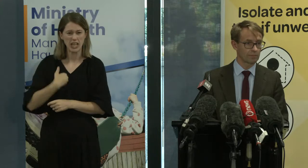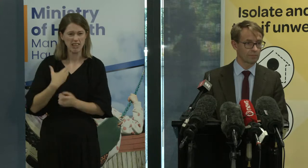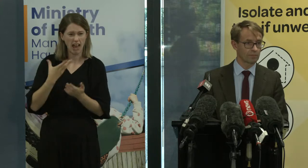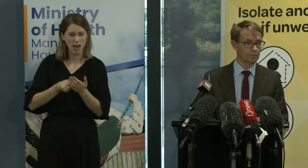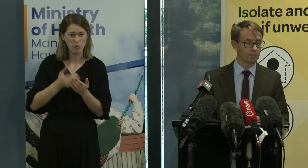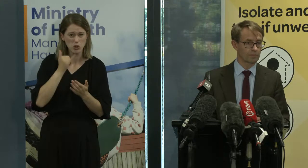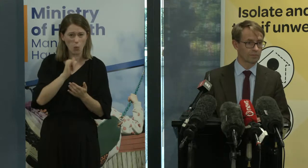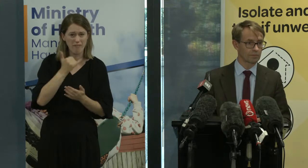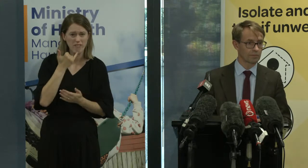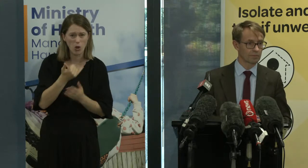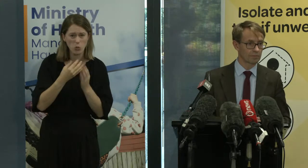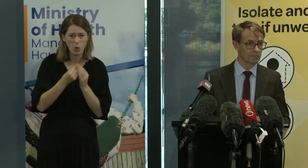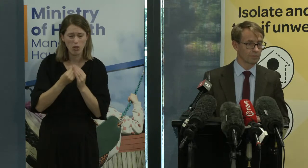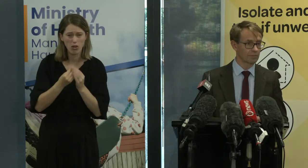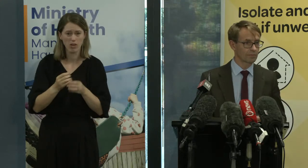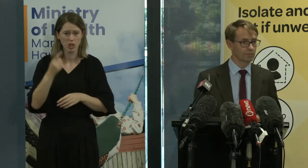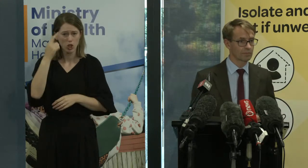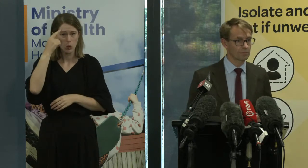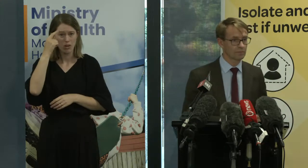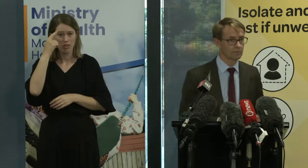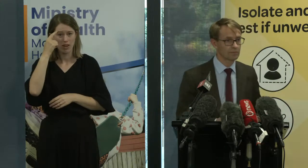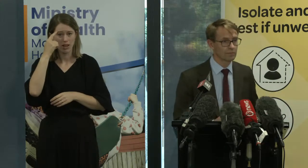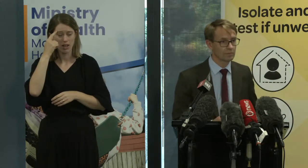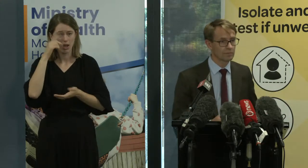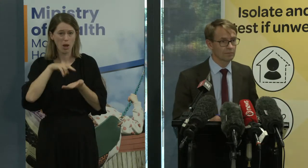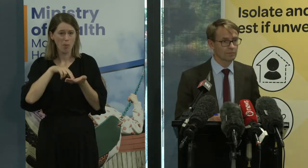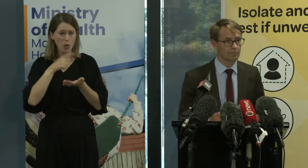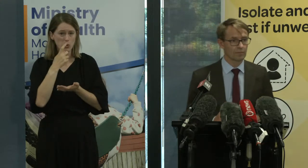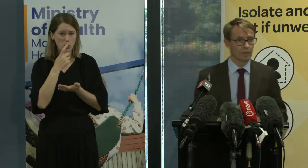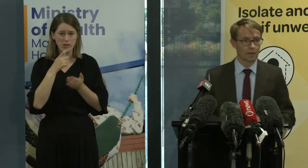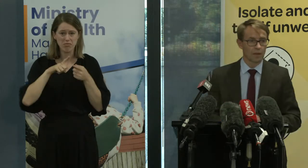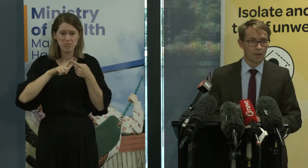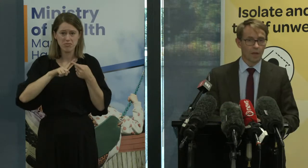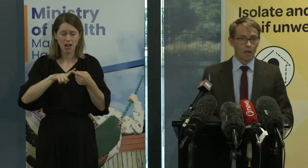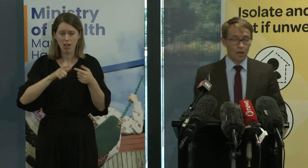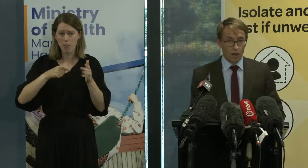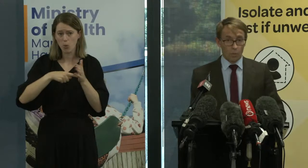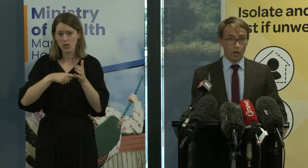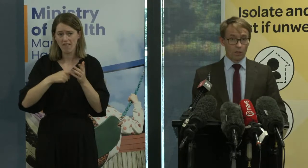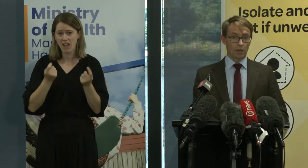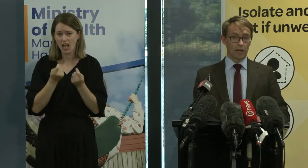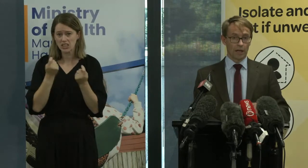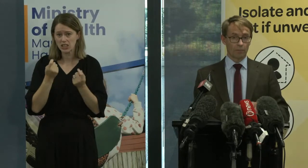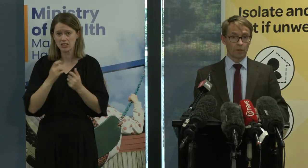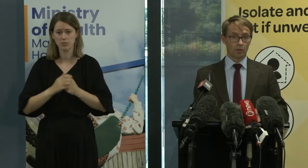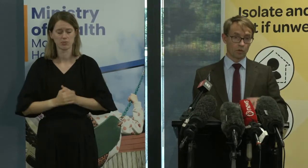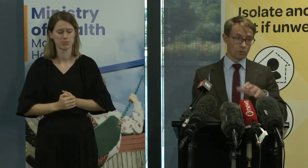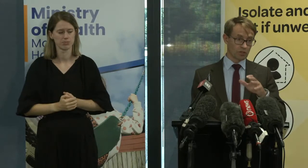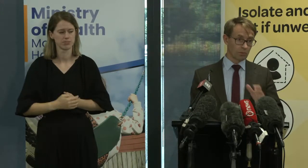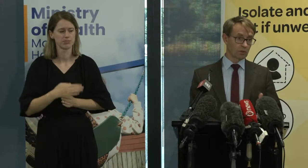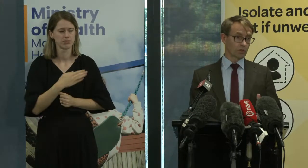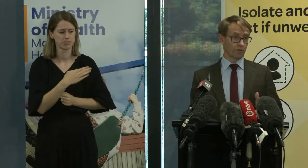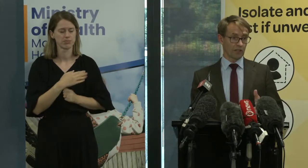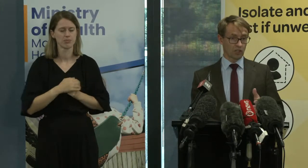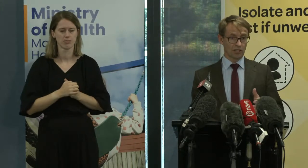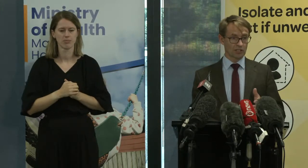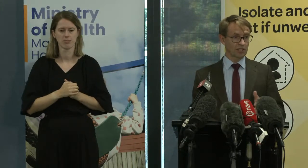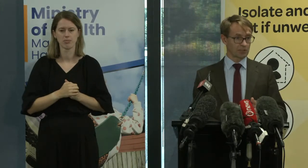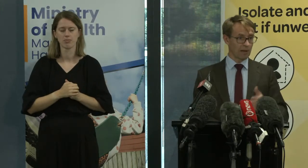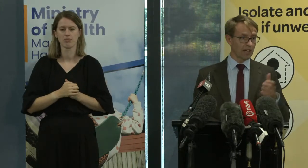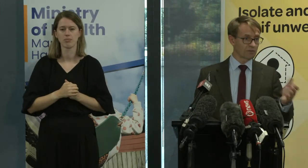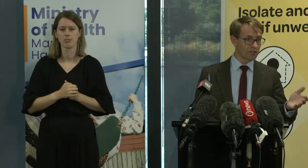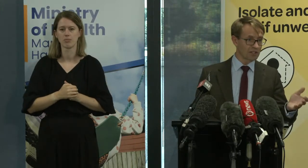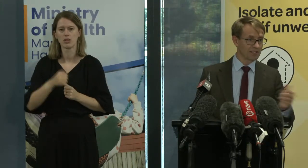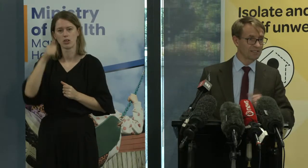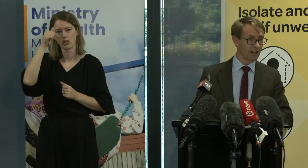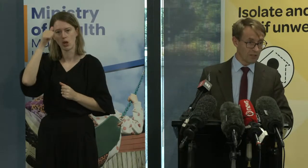think that Bluetooth is perhaps more important as we progress forward? Well, of course, the Bluetooth functionality